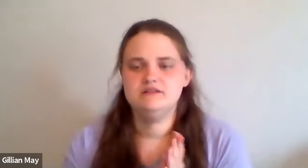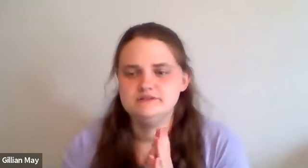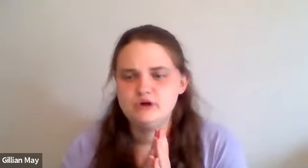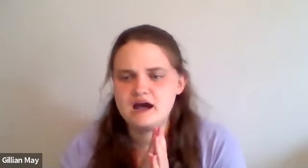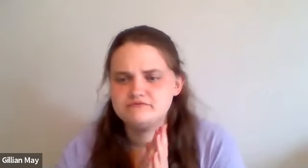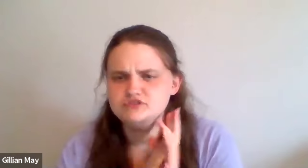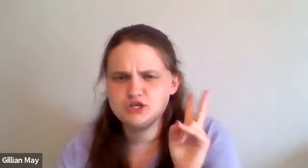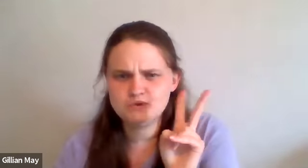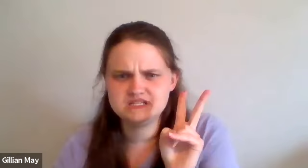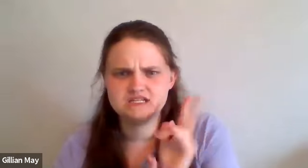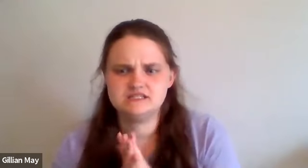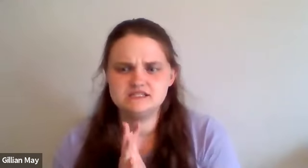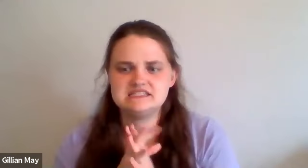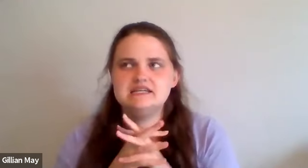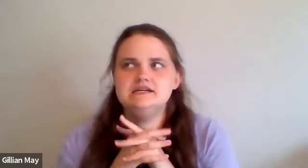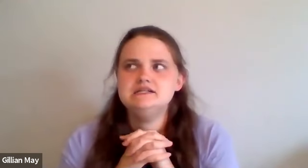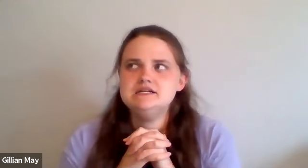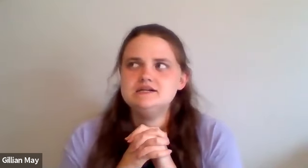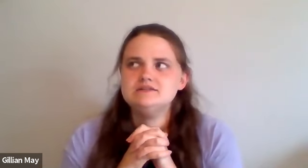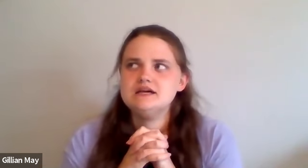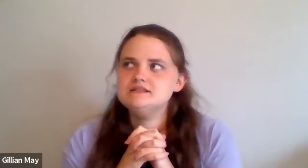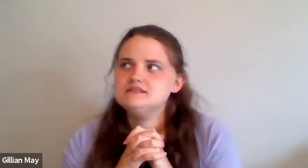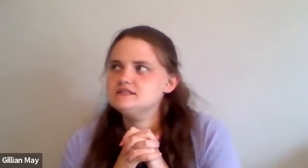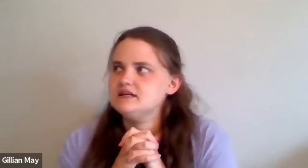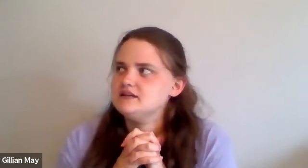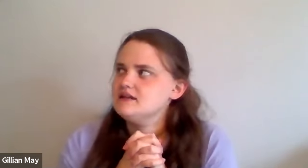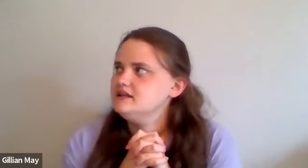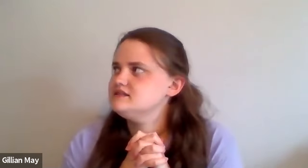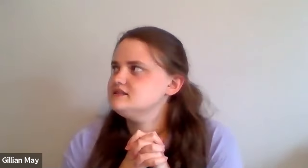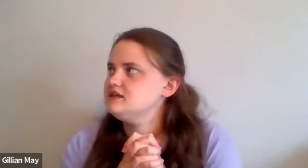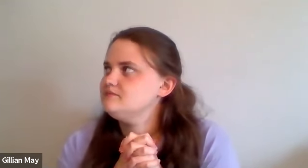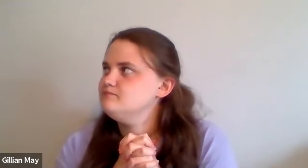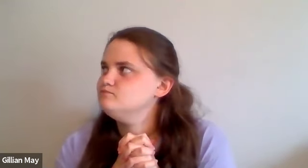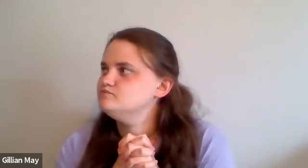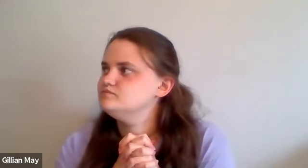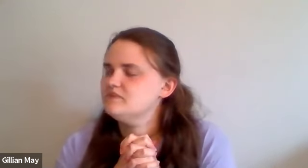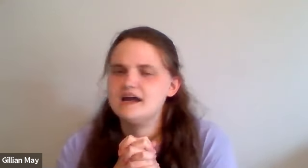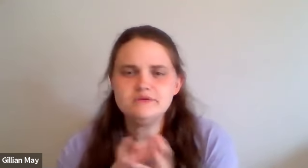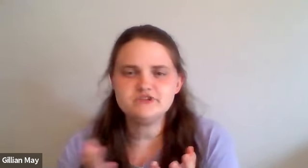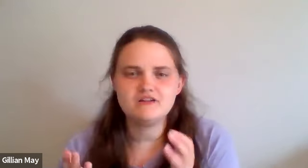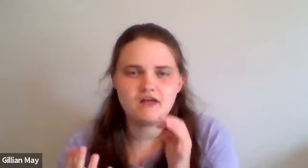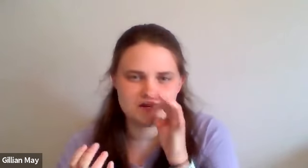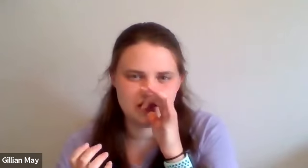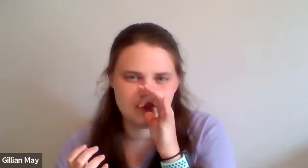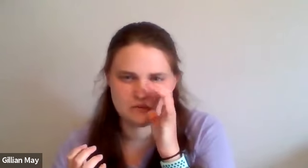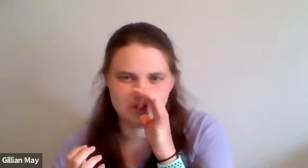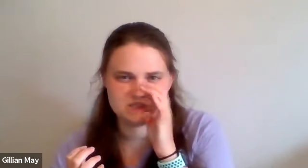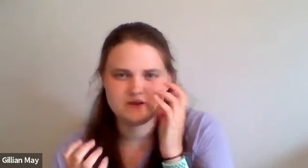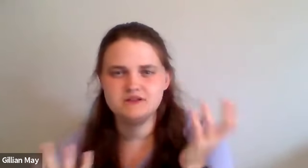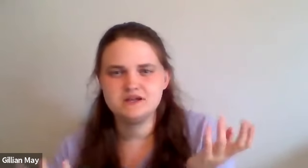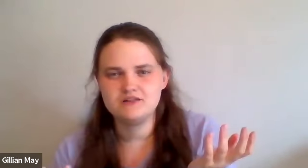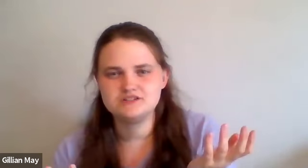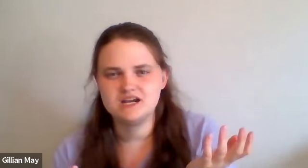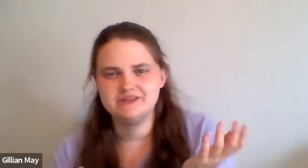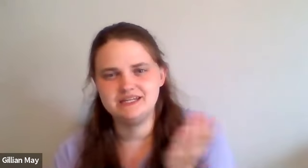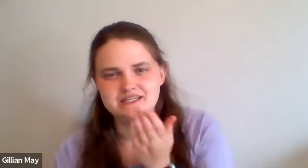We'll have 2 more sentences. Let's see. I know I've done a lot of color ones, but I feel like color is kind of an